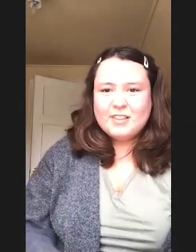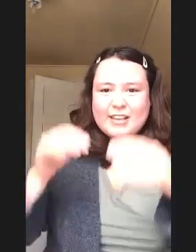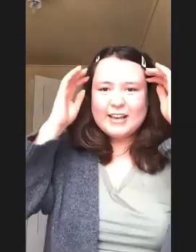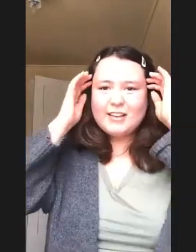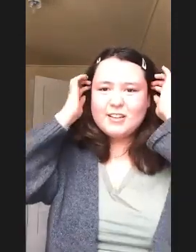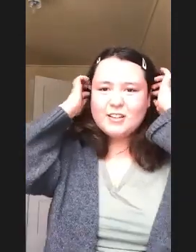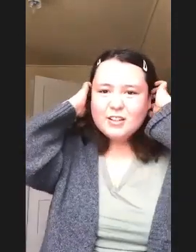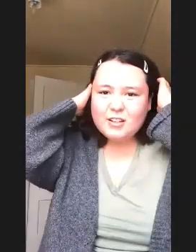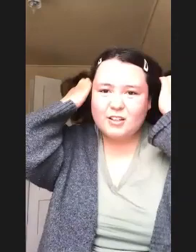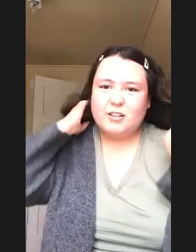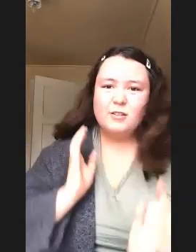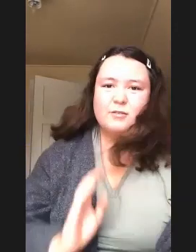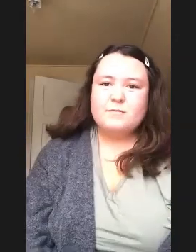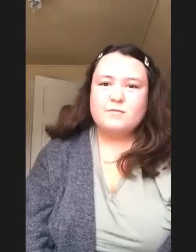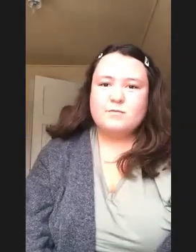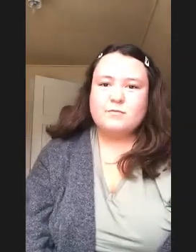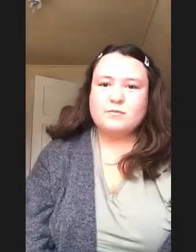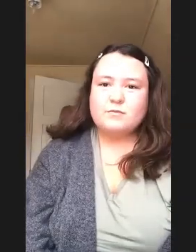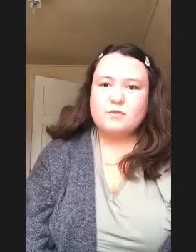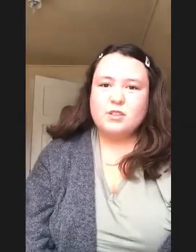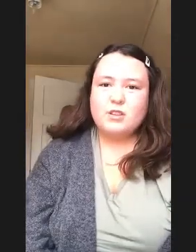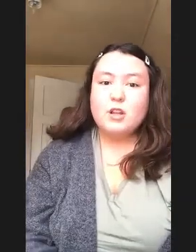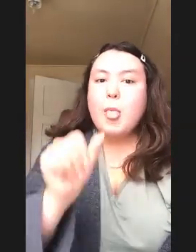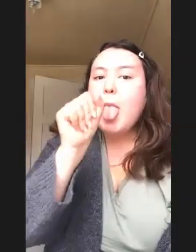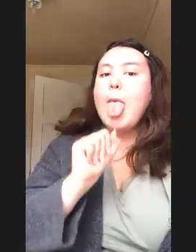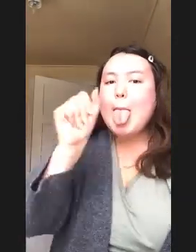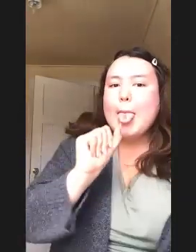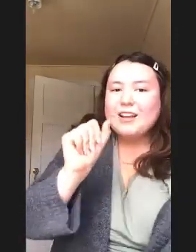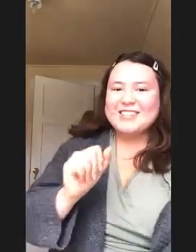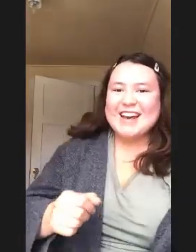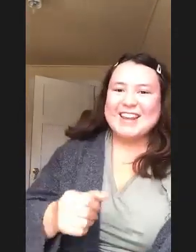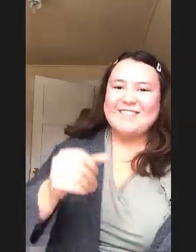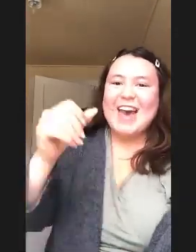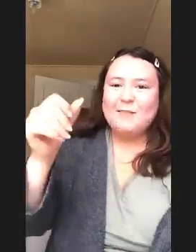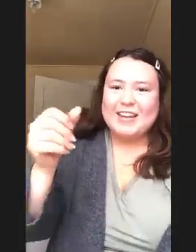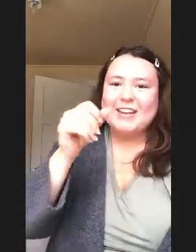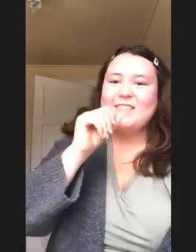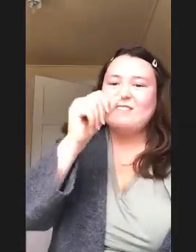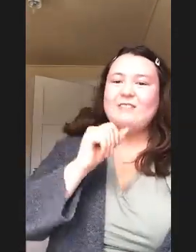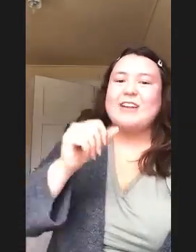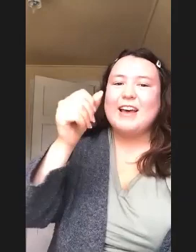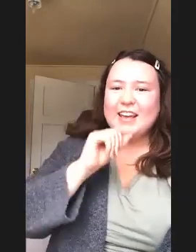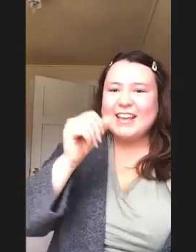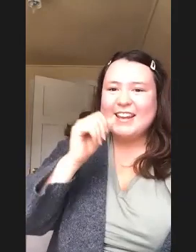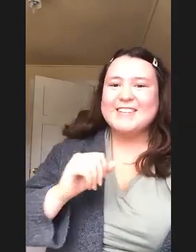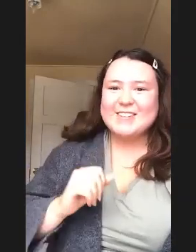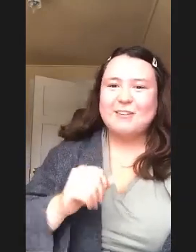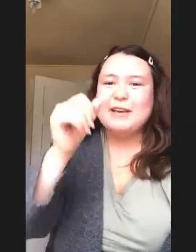Yeah. Do you know ice cream? Just kind of animate it, what eating ice cream would be